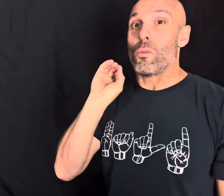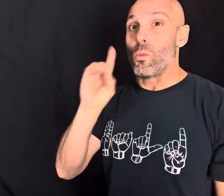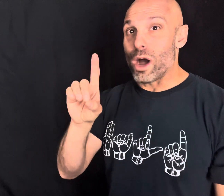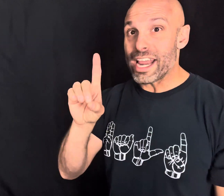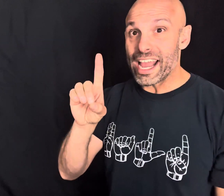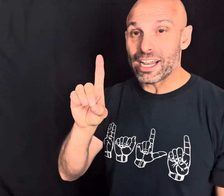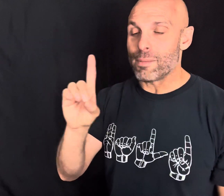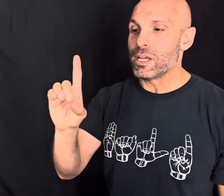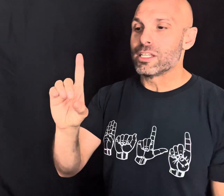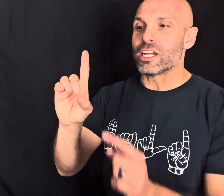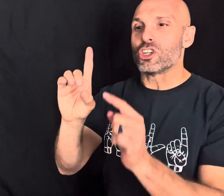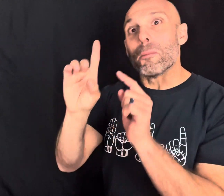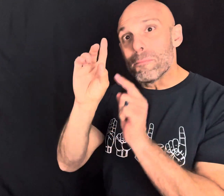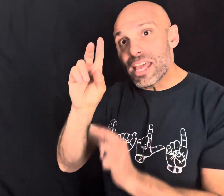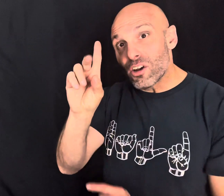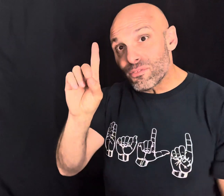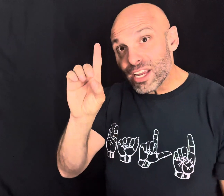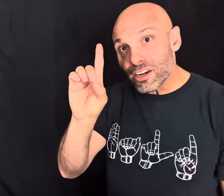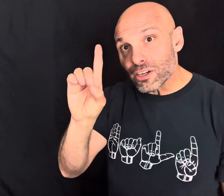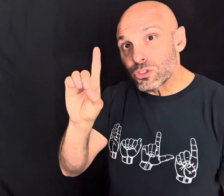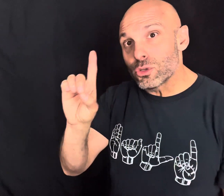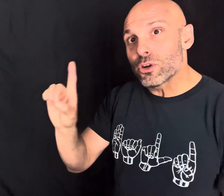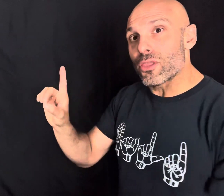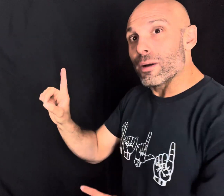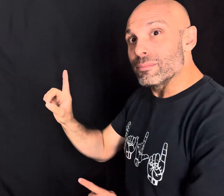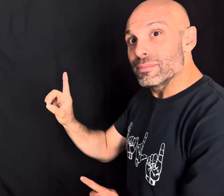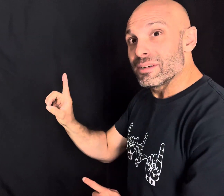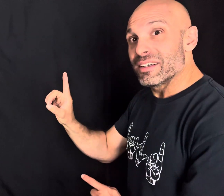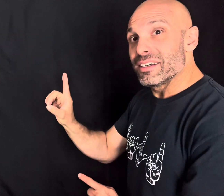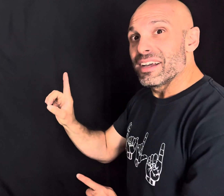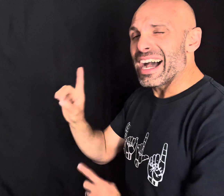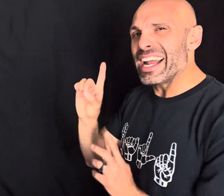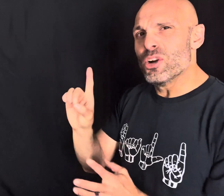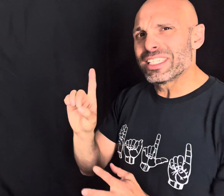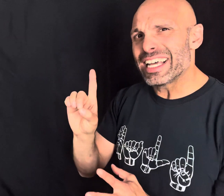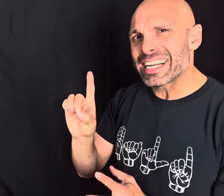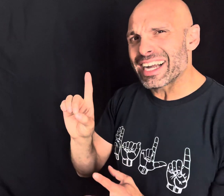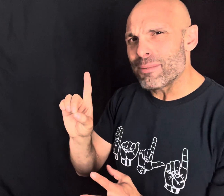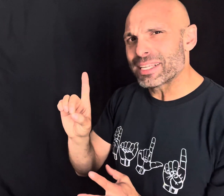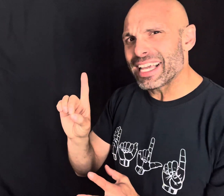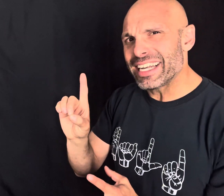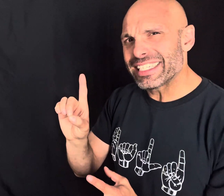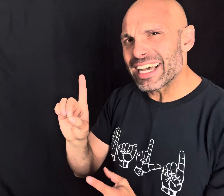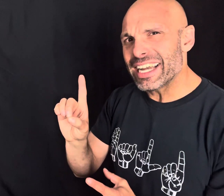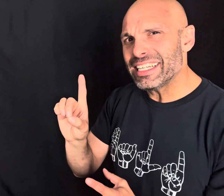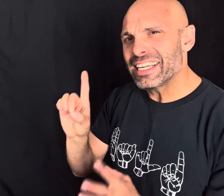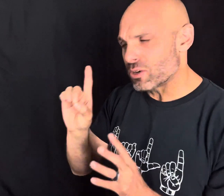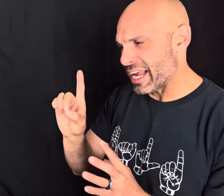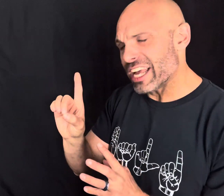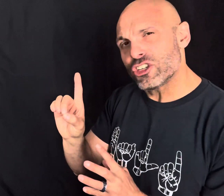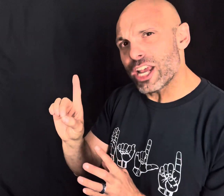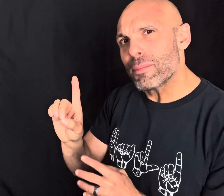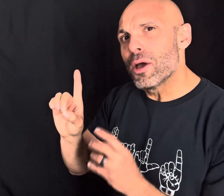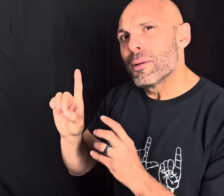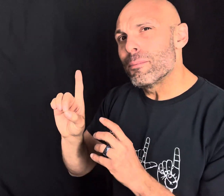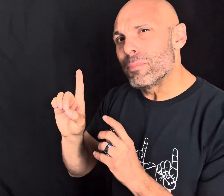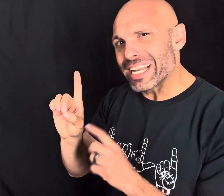one hand up, touch your middle finger to your thumb. I know it's not a complicated sign or hand shape, but